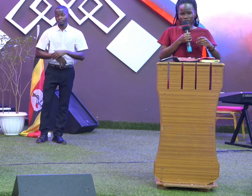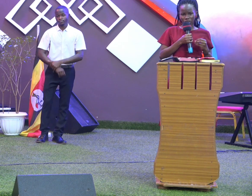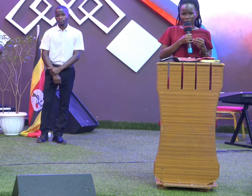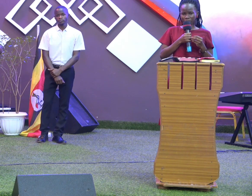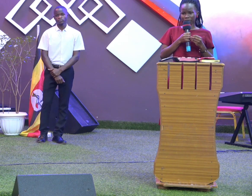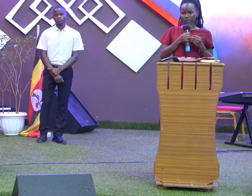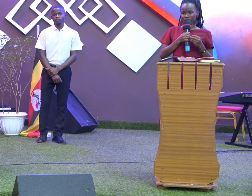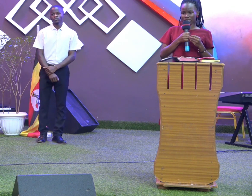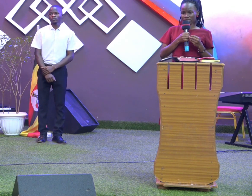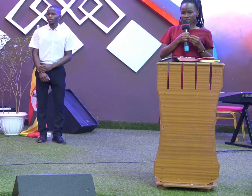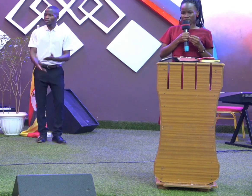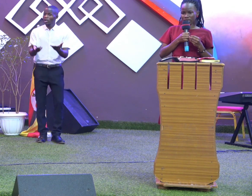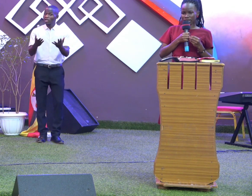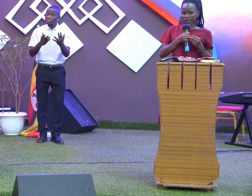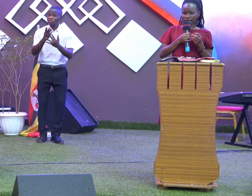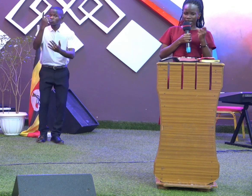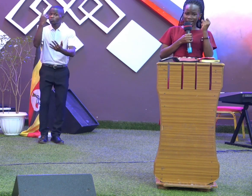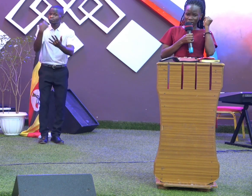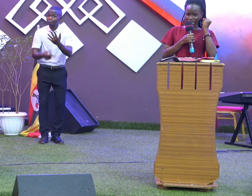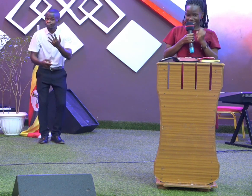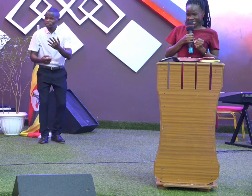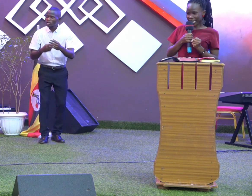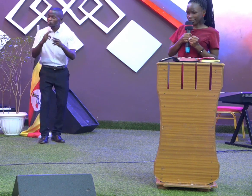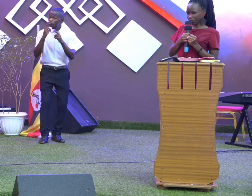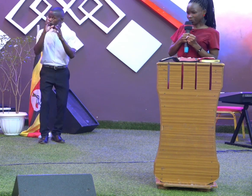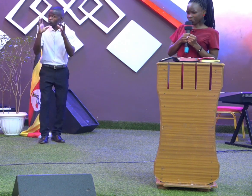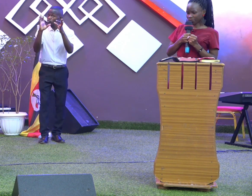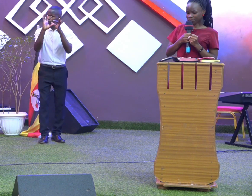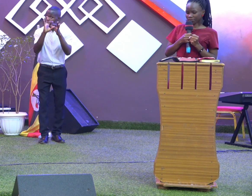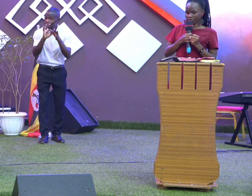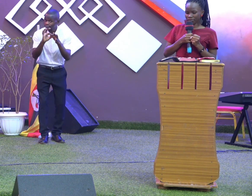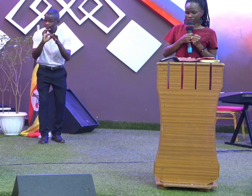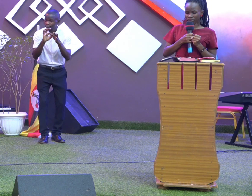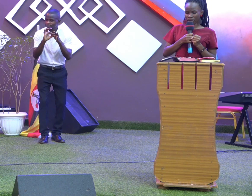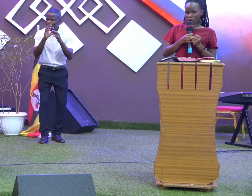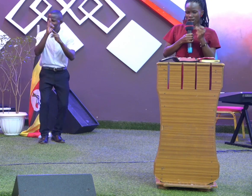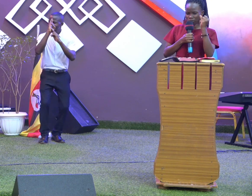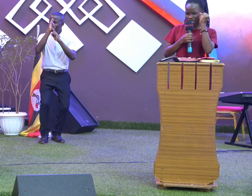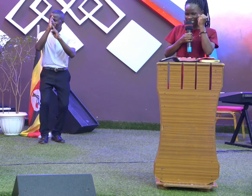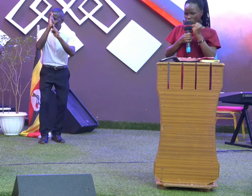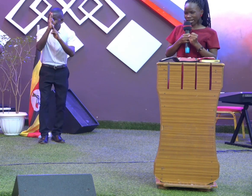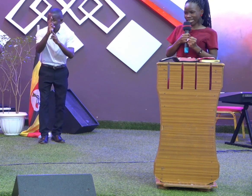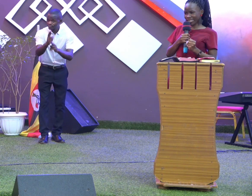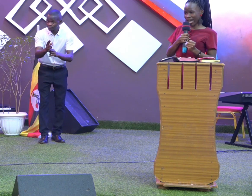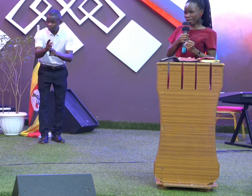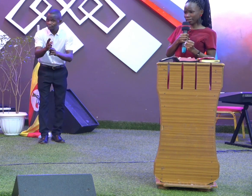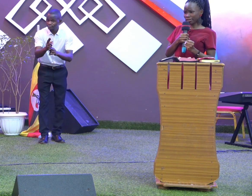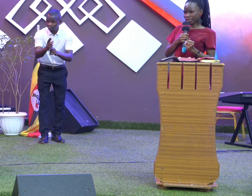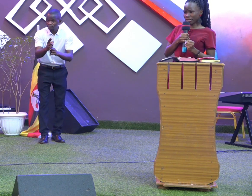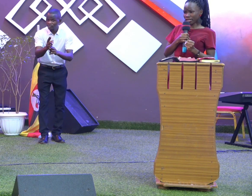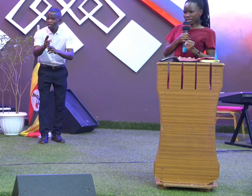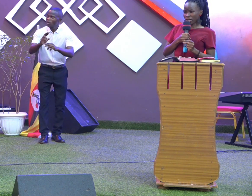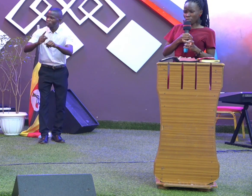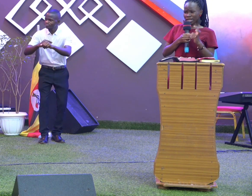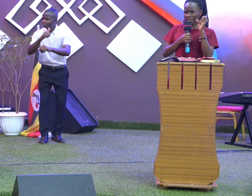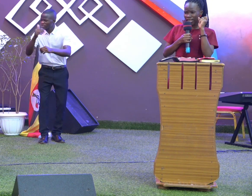of leadership. Mukusechimu. In unity. Nga tusingana mu ekitiibwa. Respecting one another. Nga buli omu